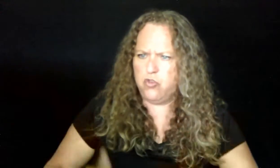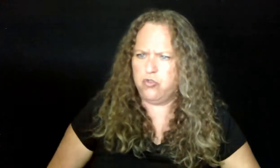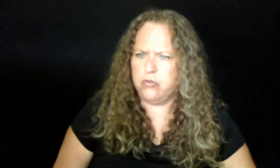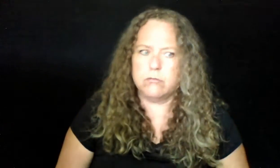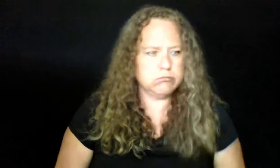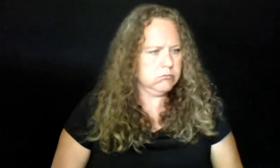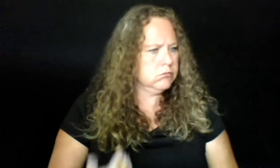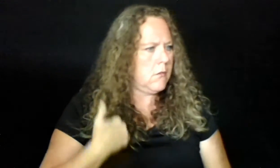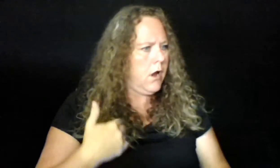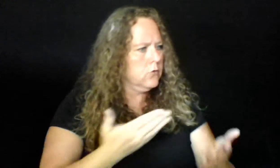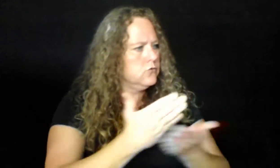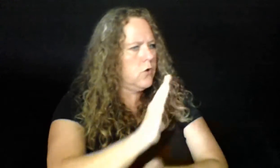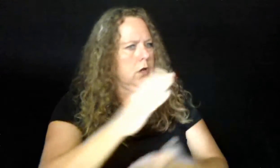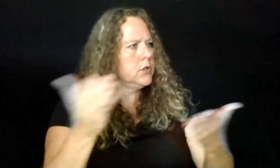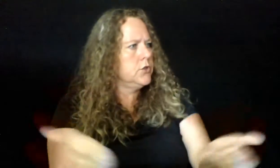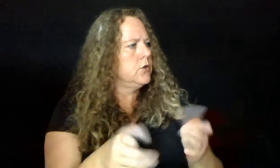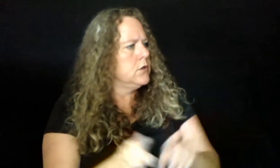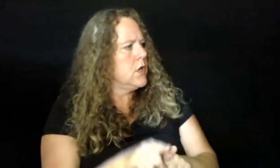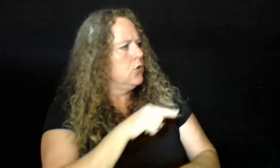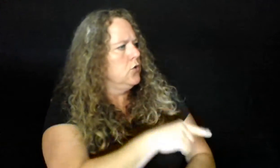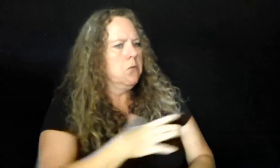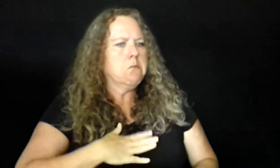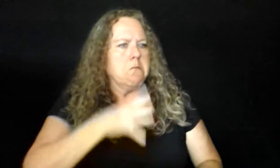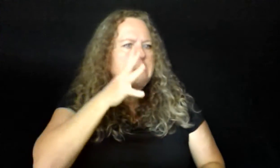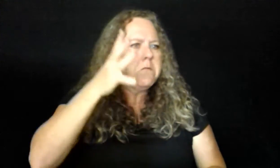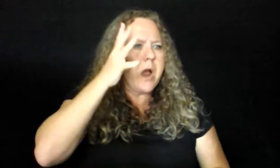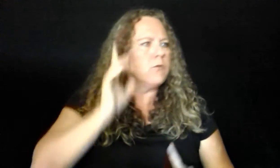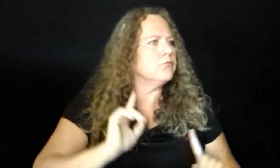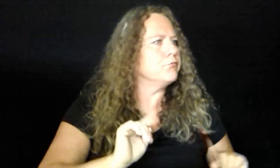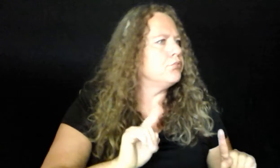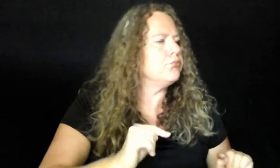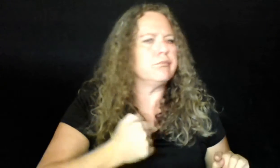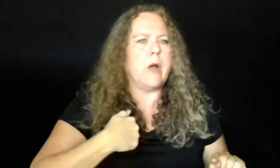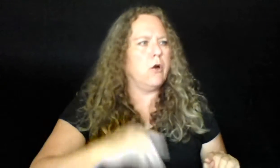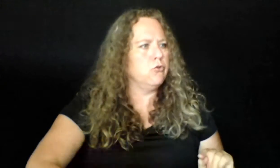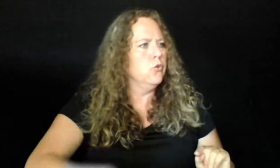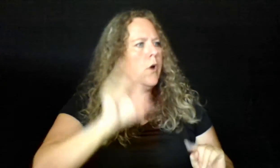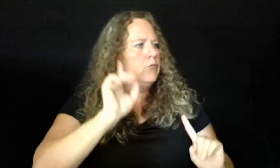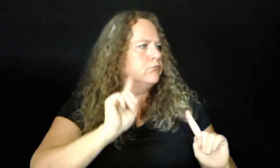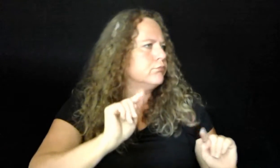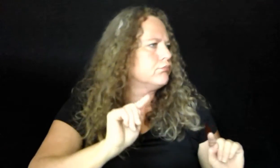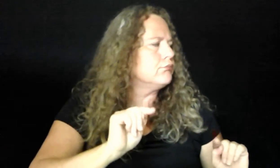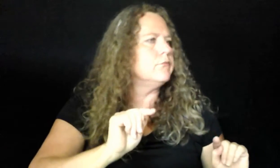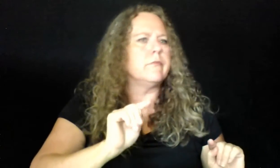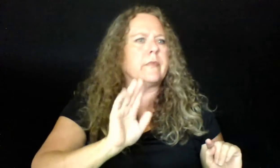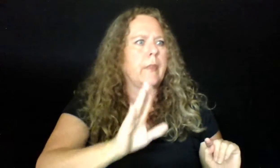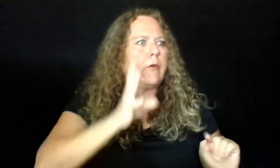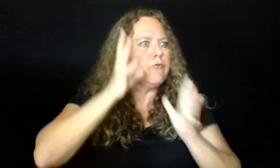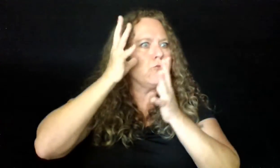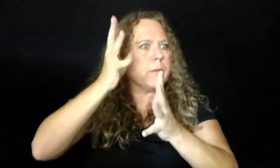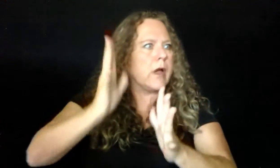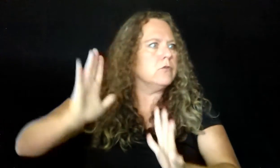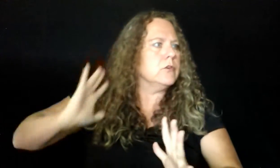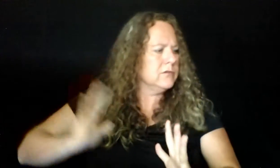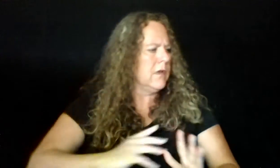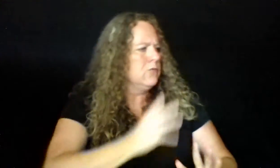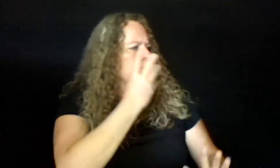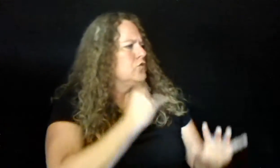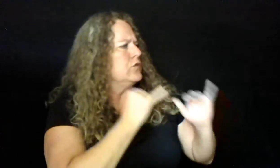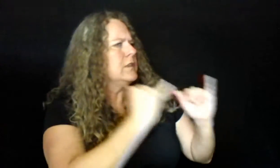every right to be here just as you do. My parents came here. My parents raised me here. Their parents raised them here. I have every right to be here. I'm as Jewish as you are. And they'd say,